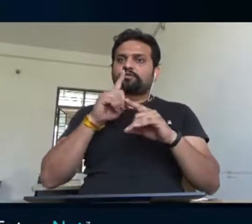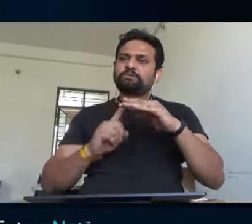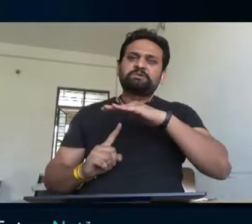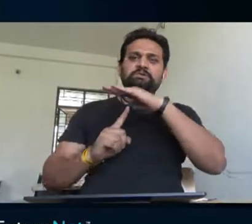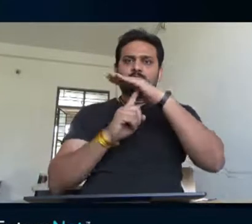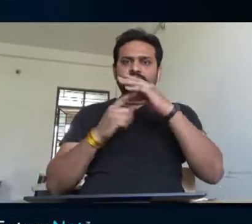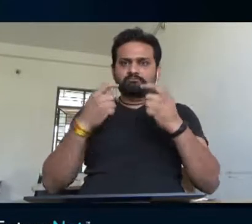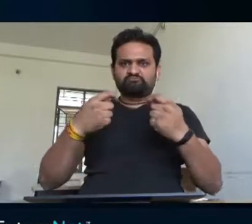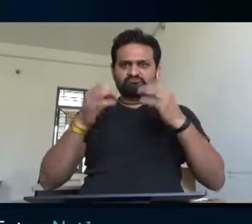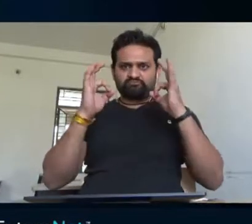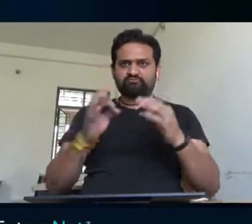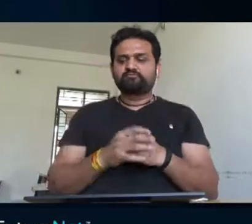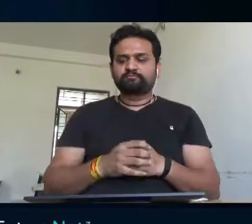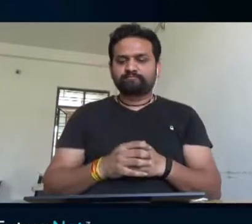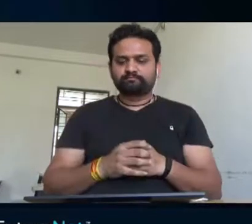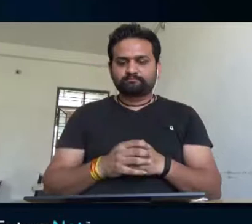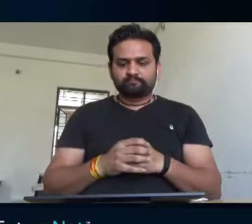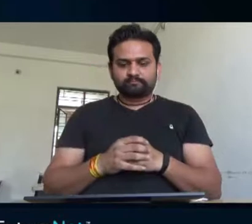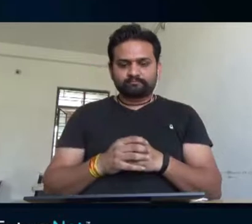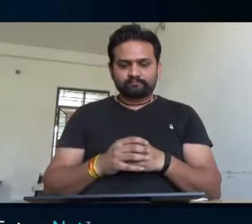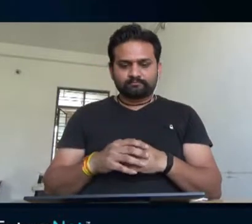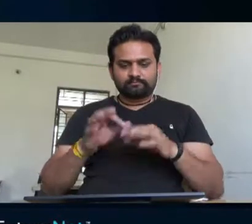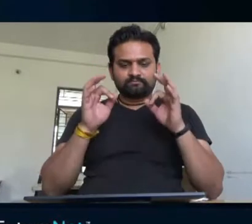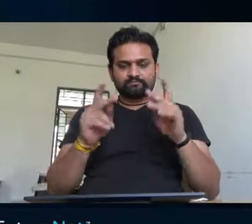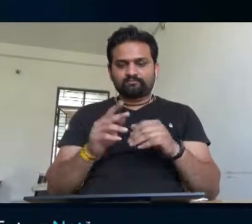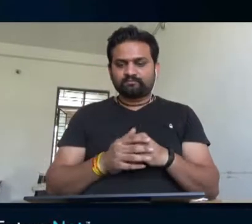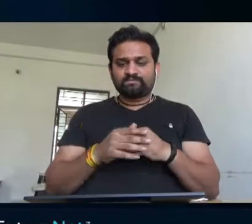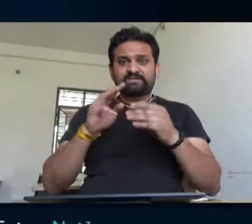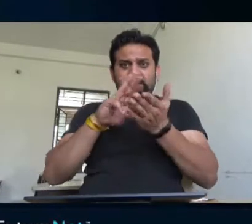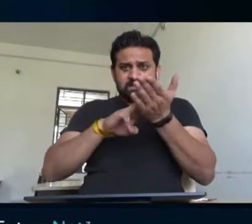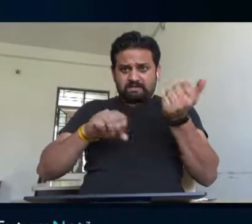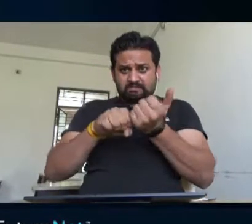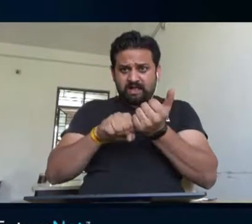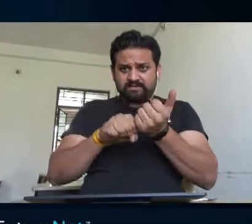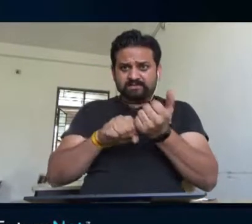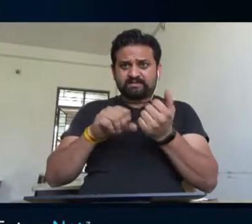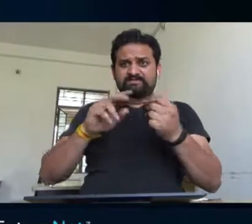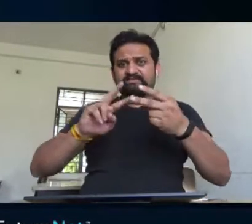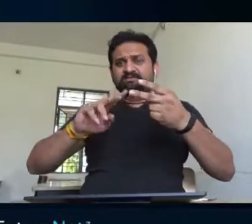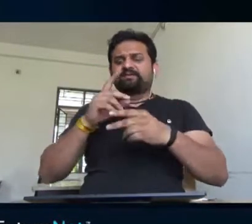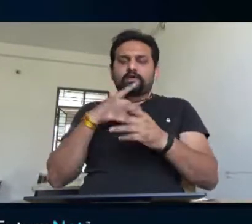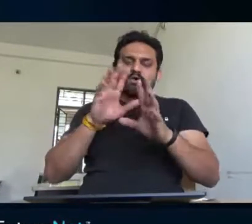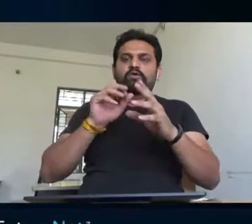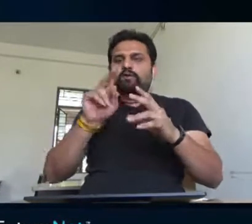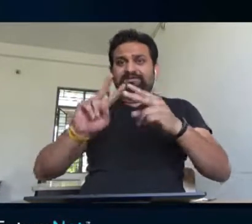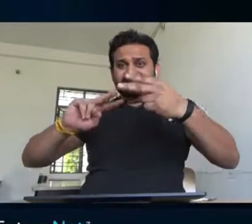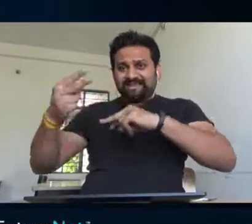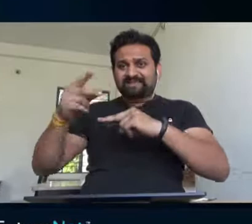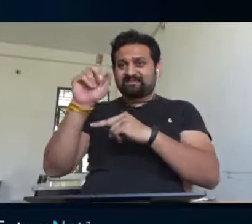the coins. So, and since the 1st of March, we are on the second exchanger. That is a